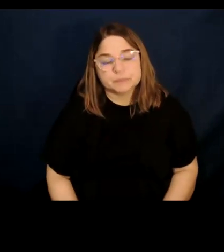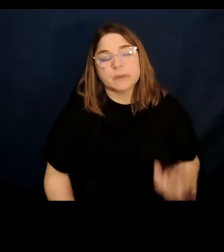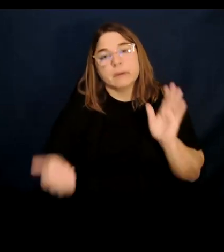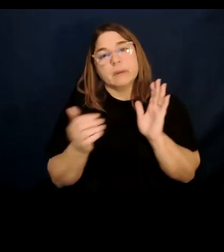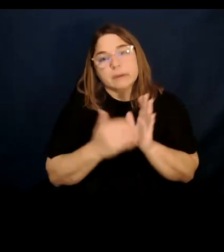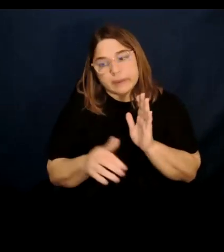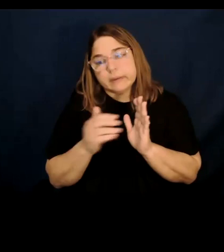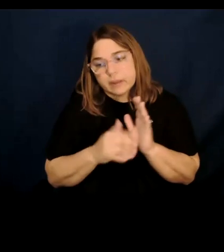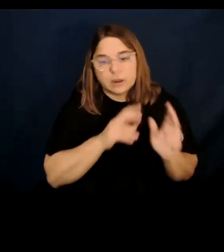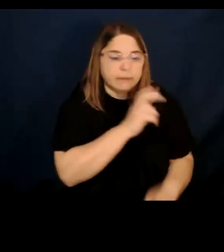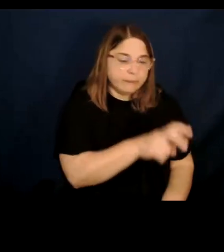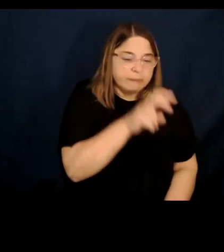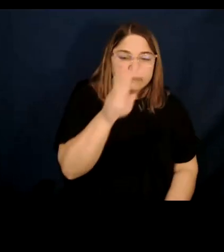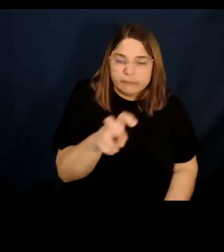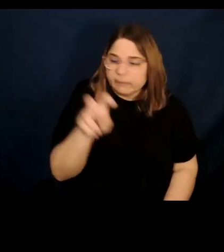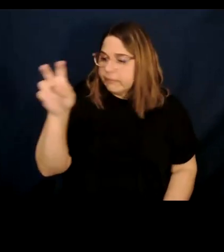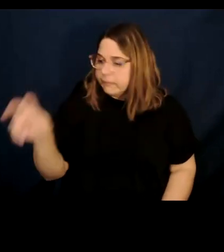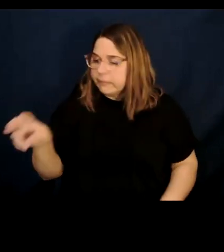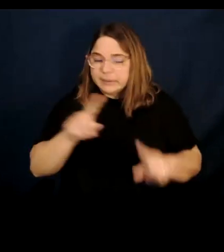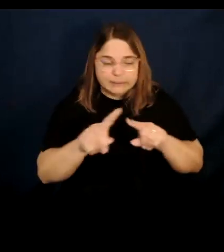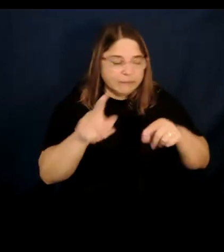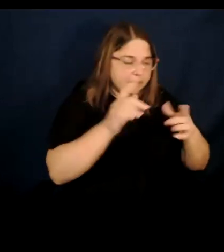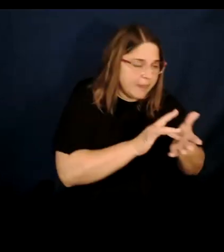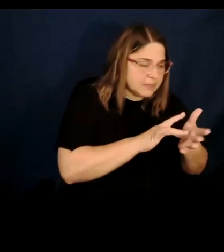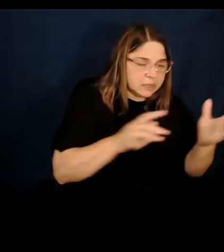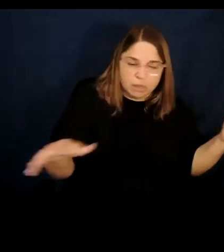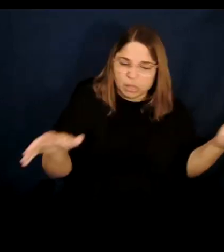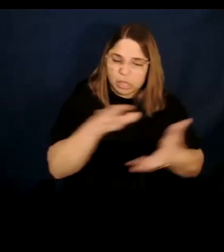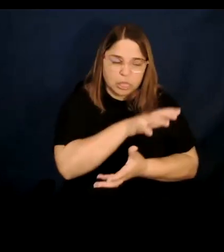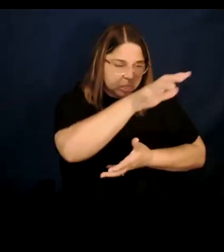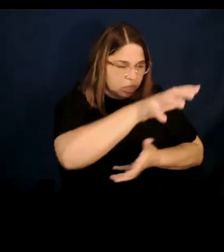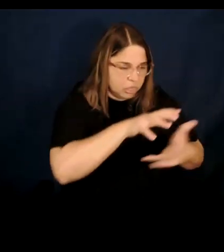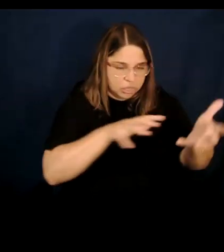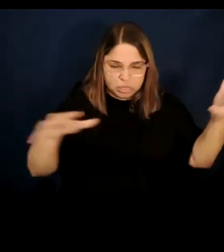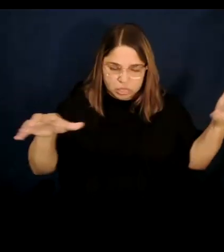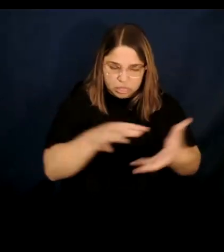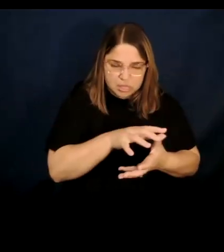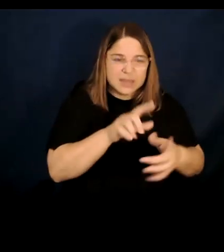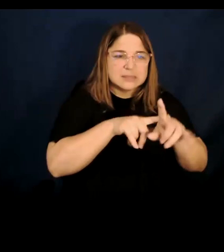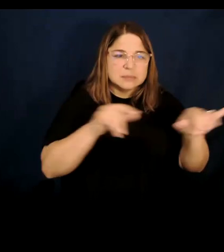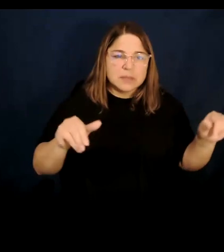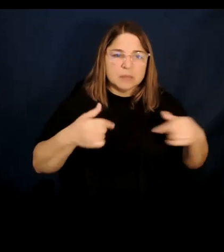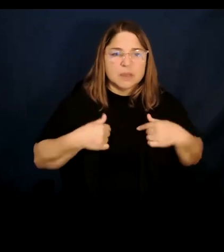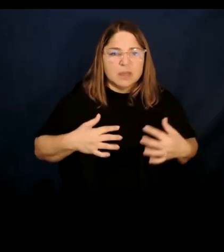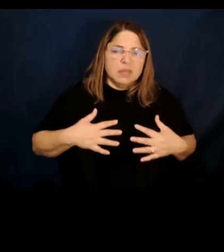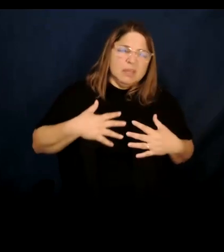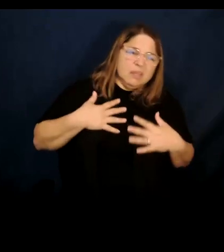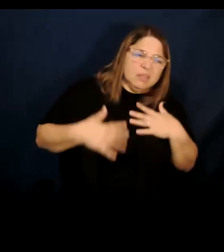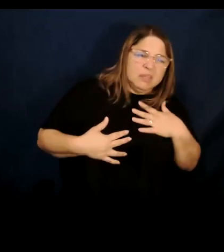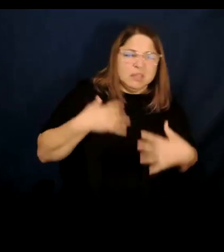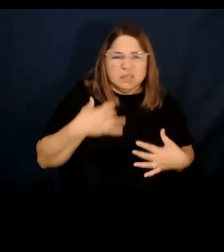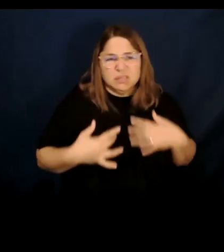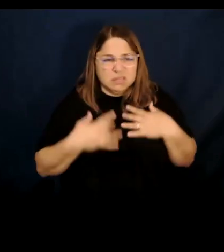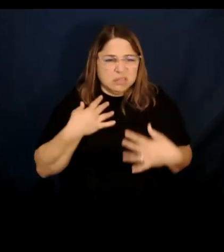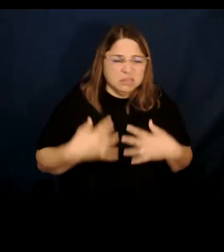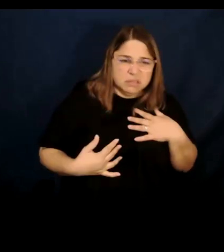the trial and error can go back and forth between a number of different medications, all while you're experiencing all of the ill events from